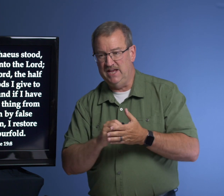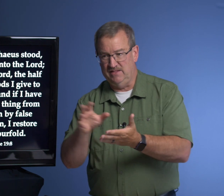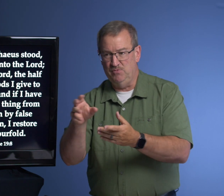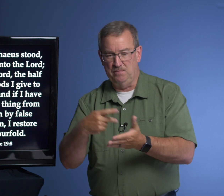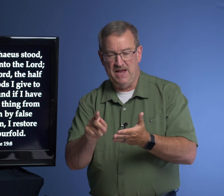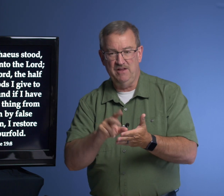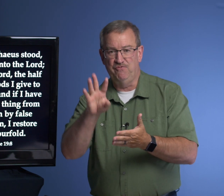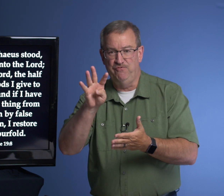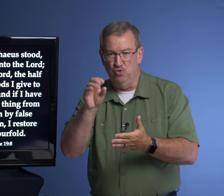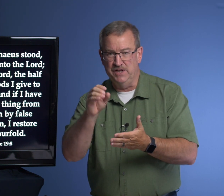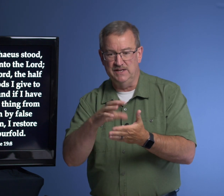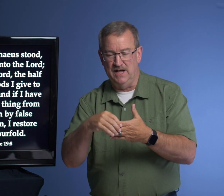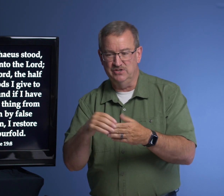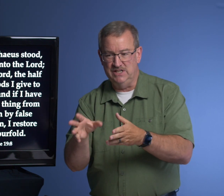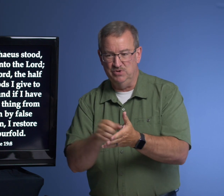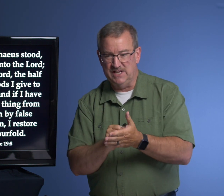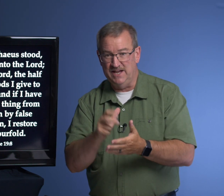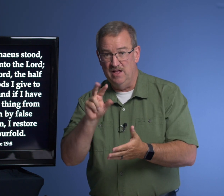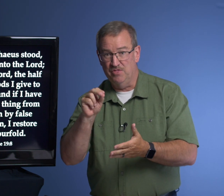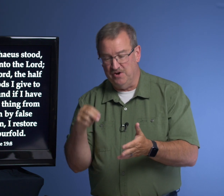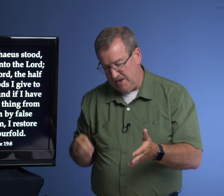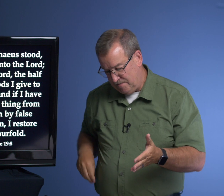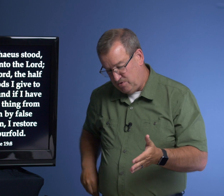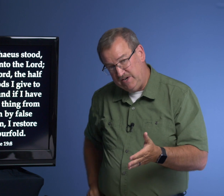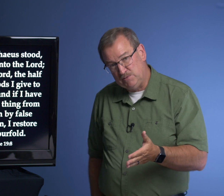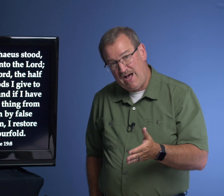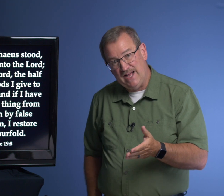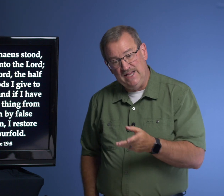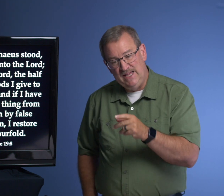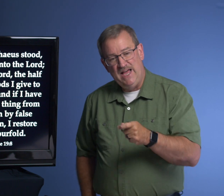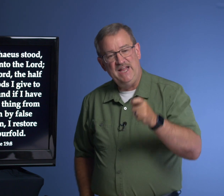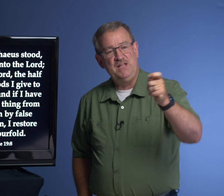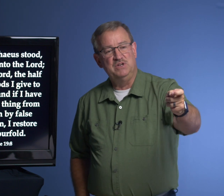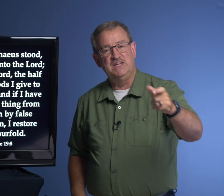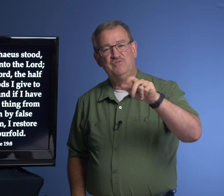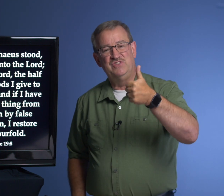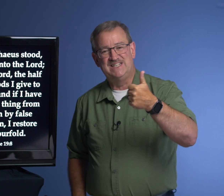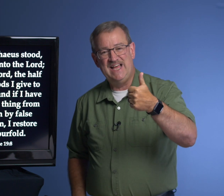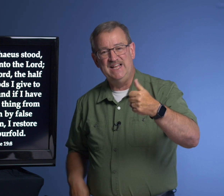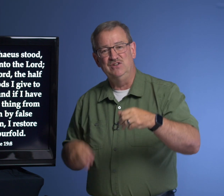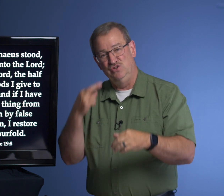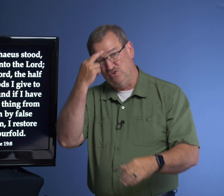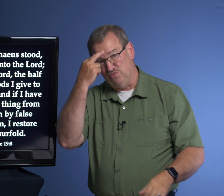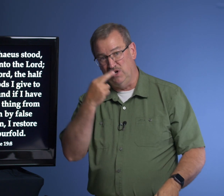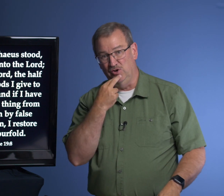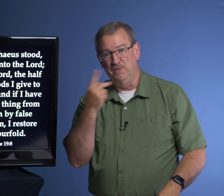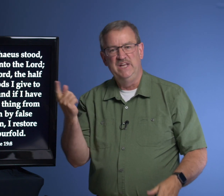They would pay $40. He would take $30, put it in his pocket, and he would give the $10 to Rome. He